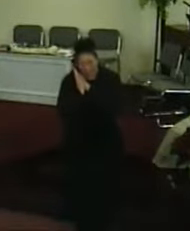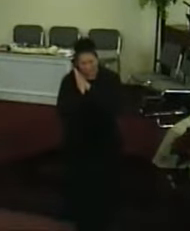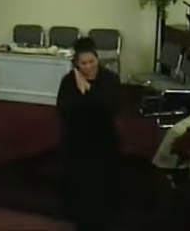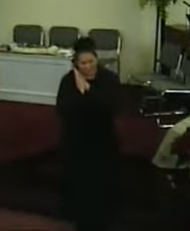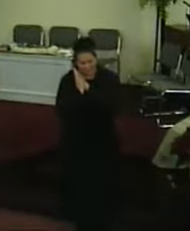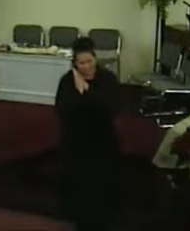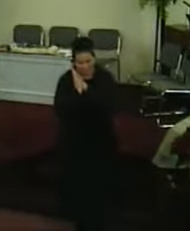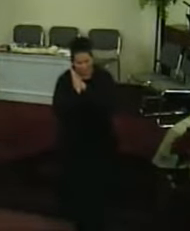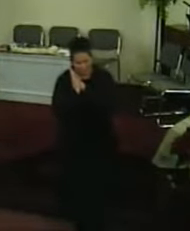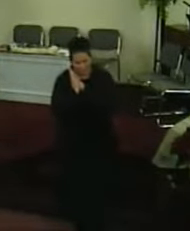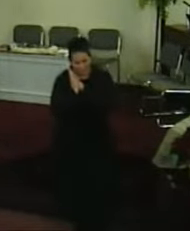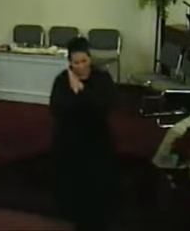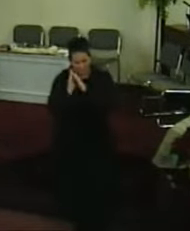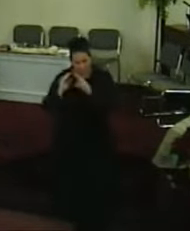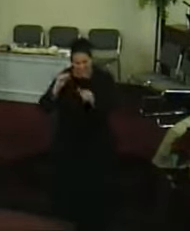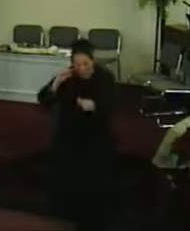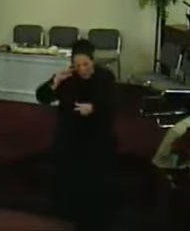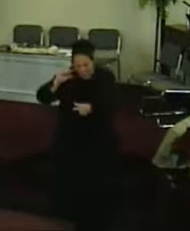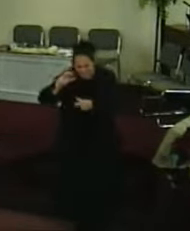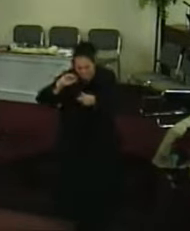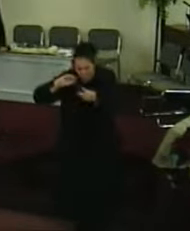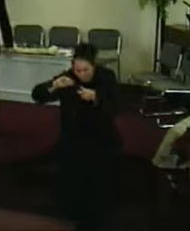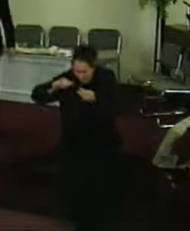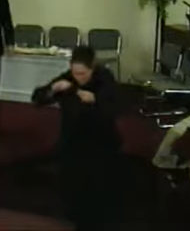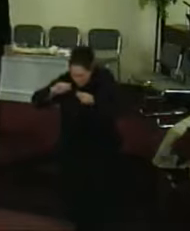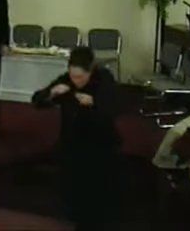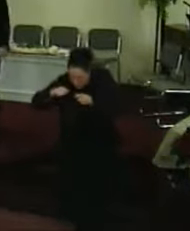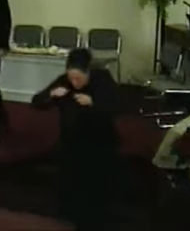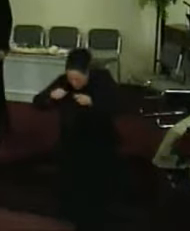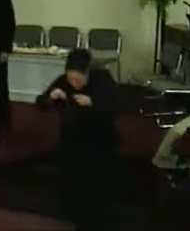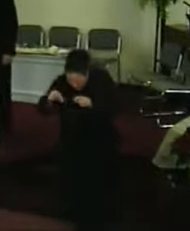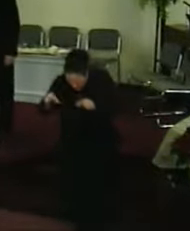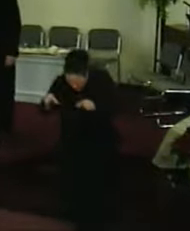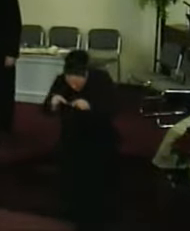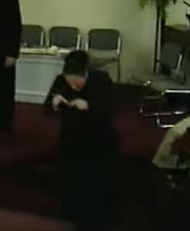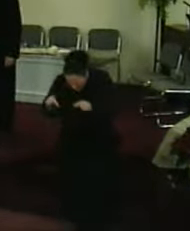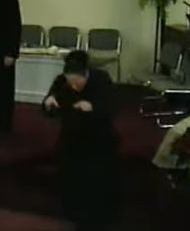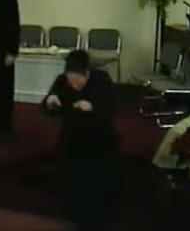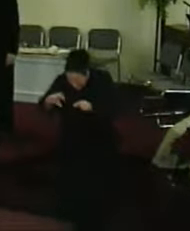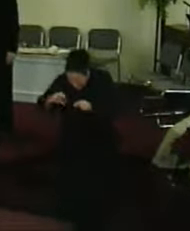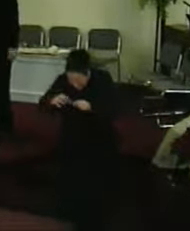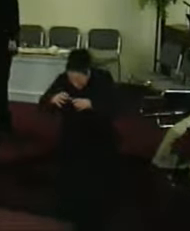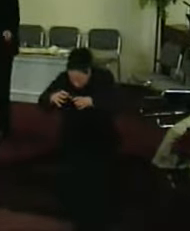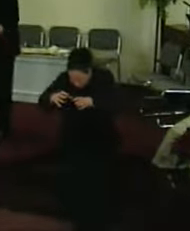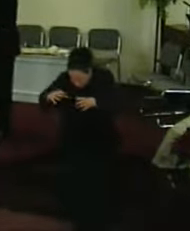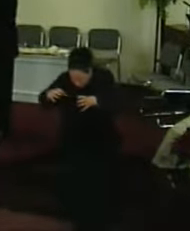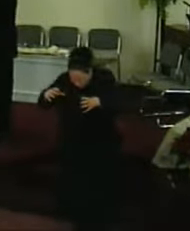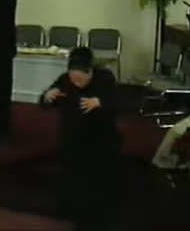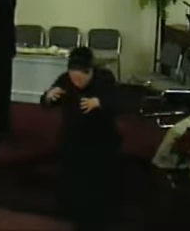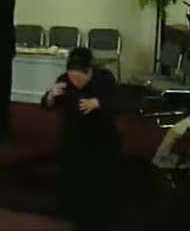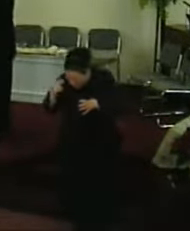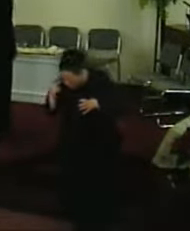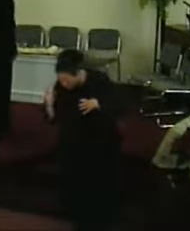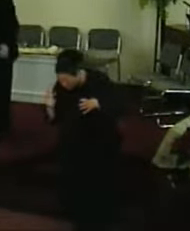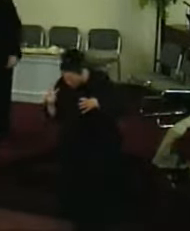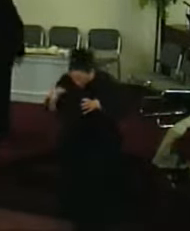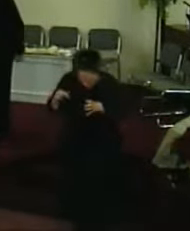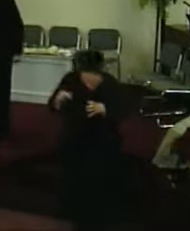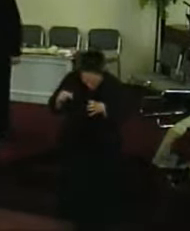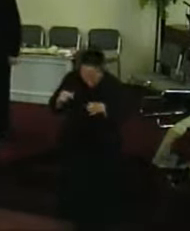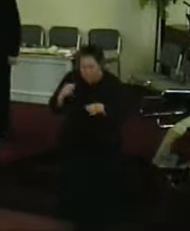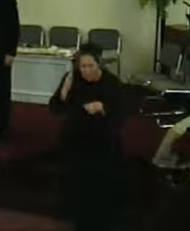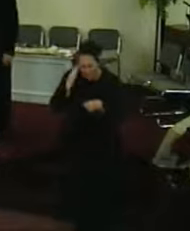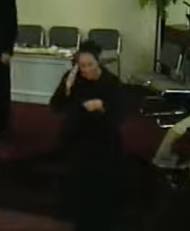We got our microscope out and we've dissected it and we've looked at it from every angle and we know our problems well.